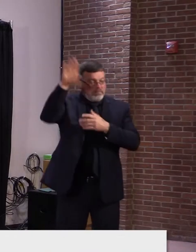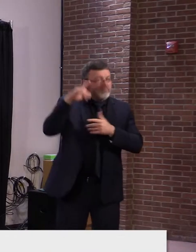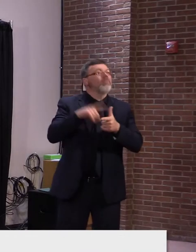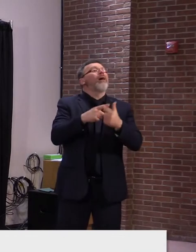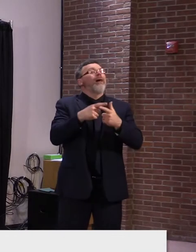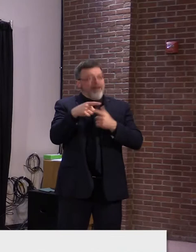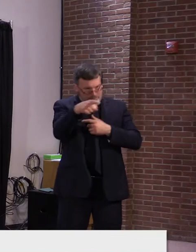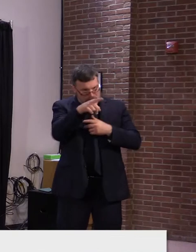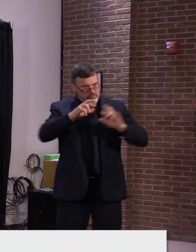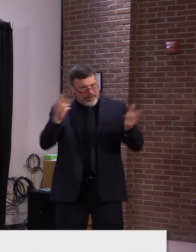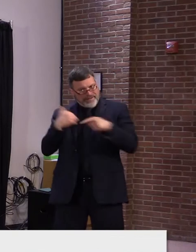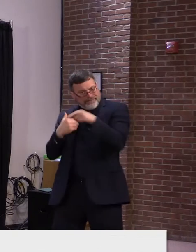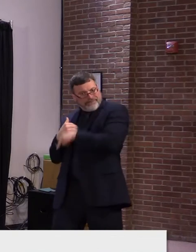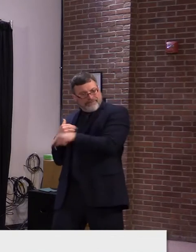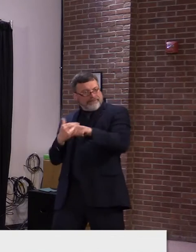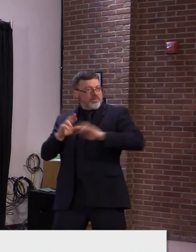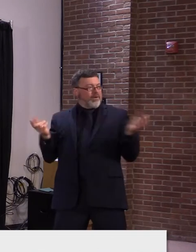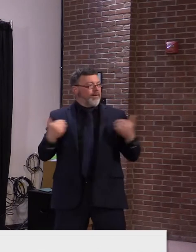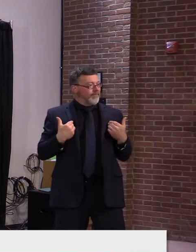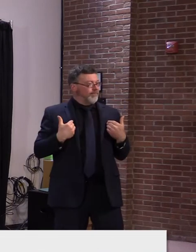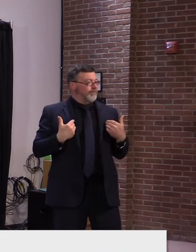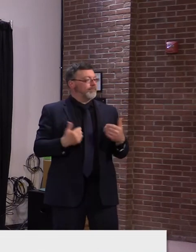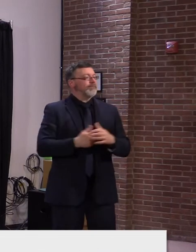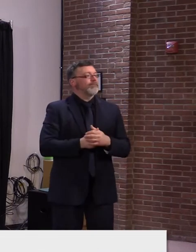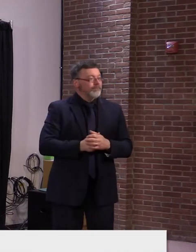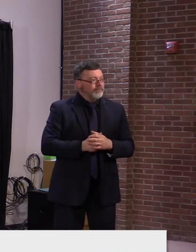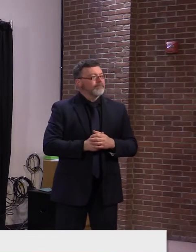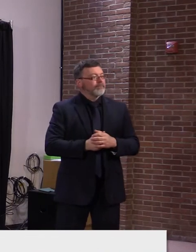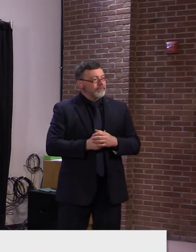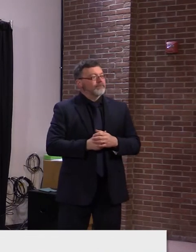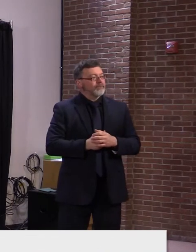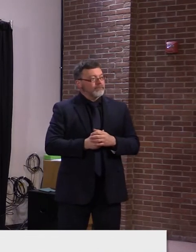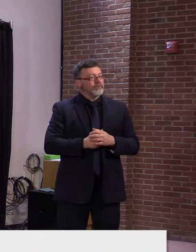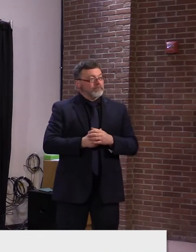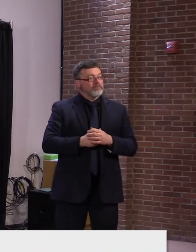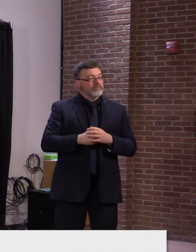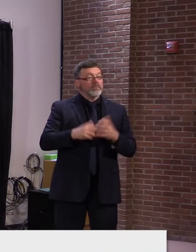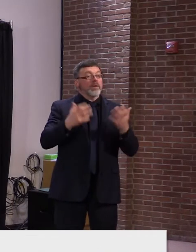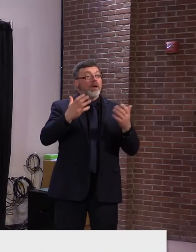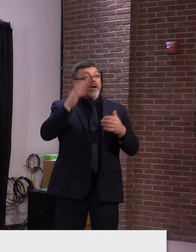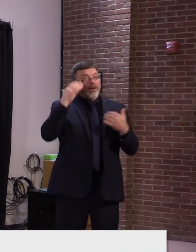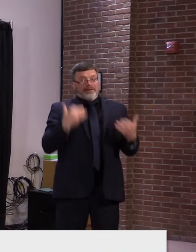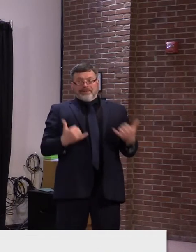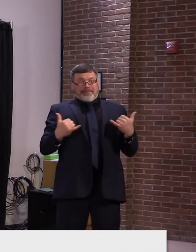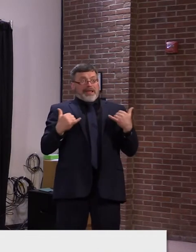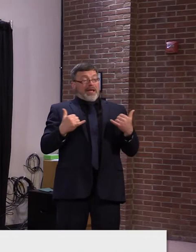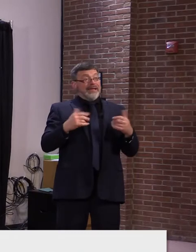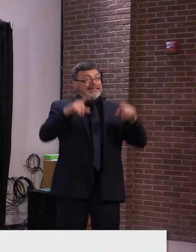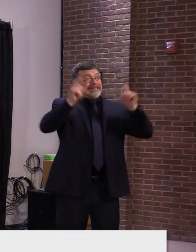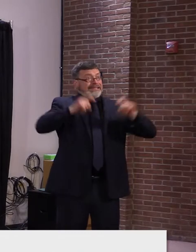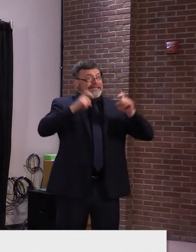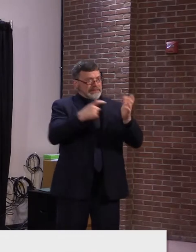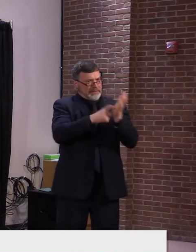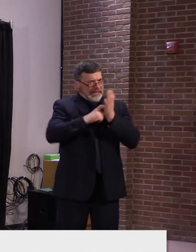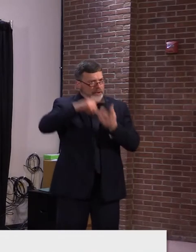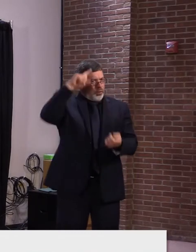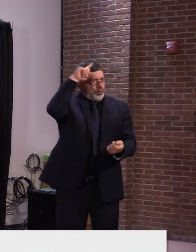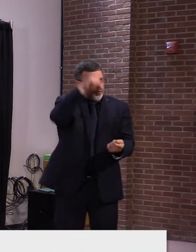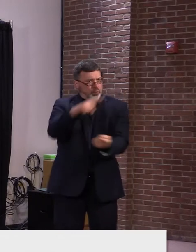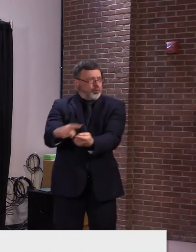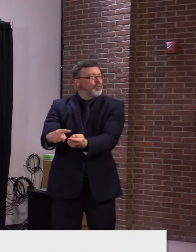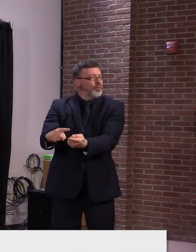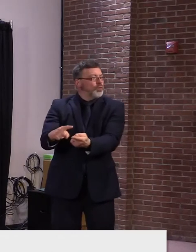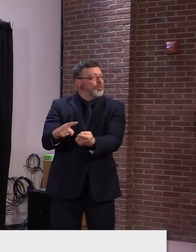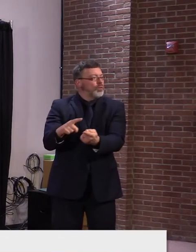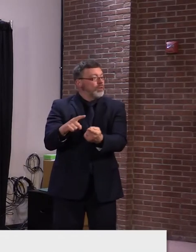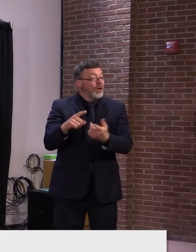to our approach to testing. As demand for testing goes down, and PCR results are often not quick enough